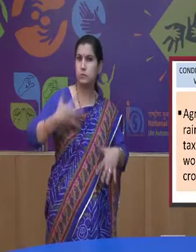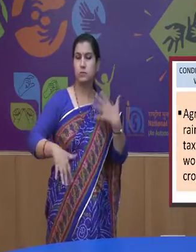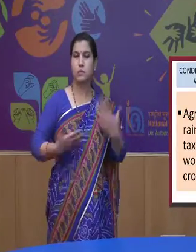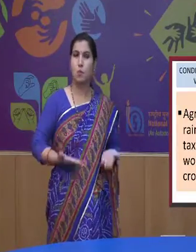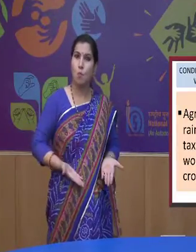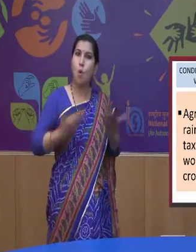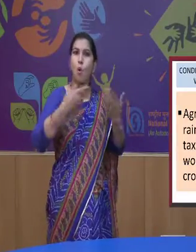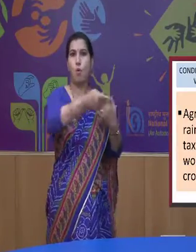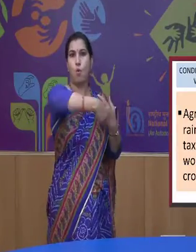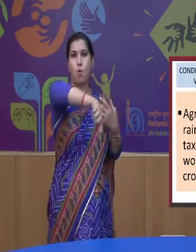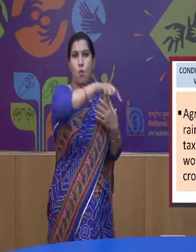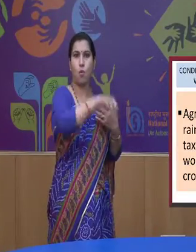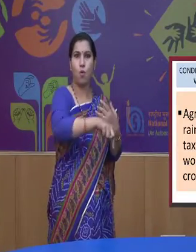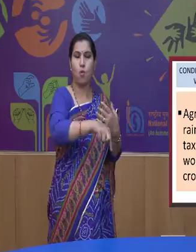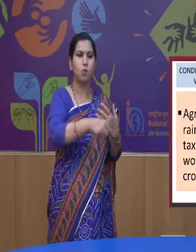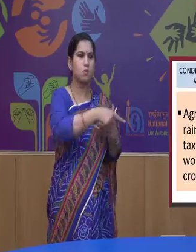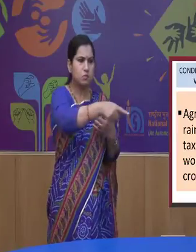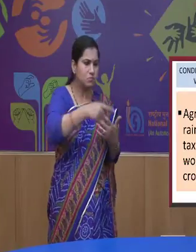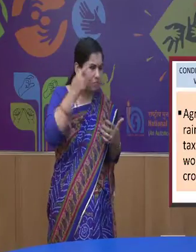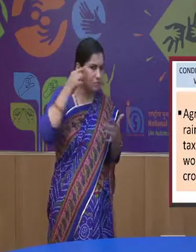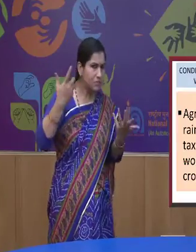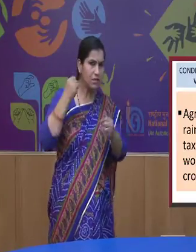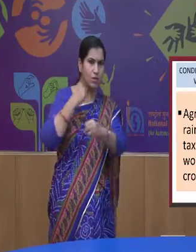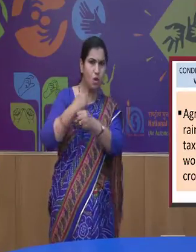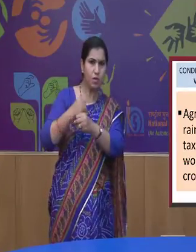and they started opposing the government's policies.